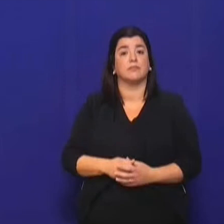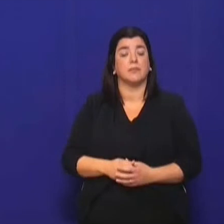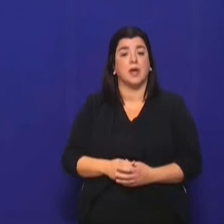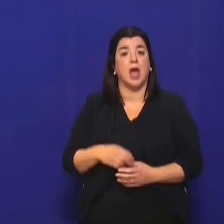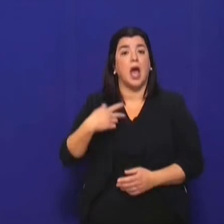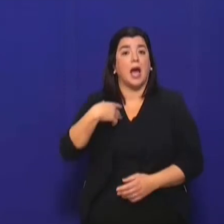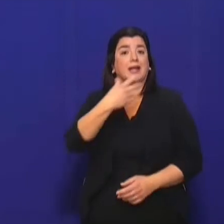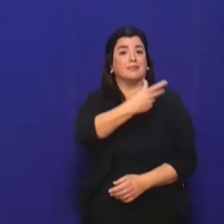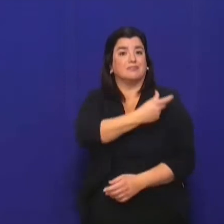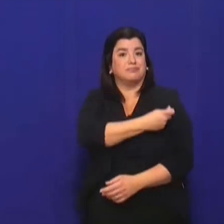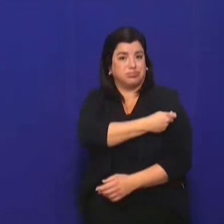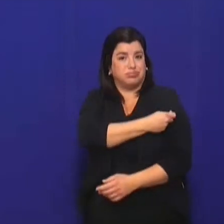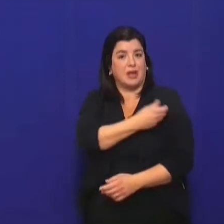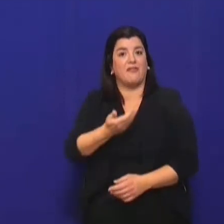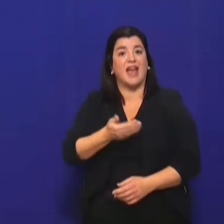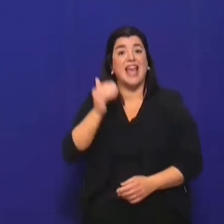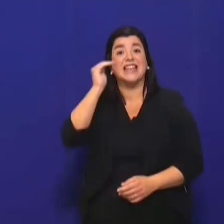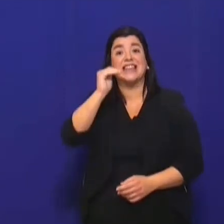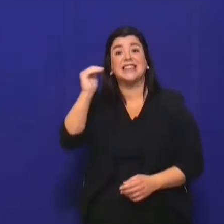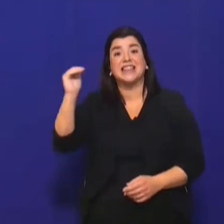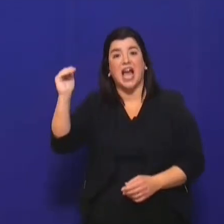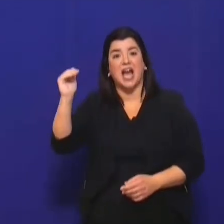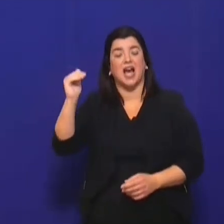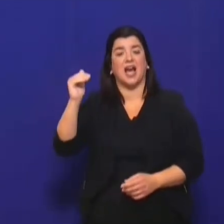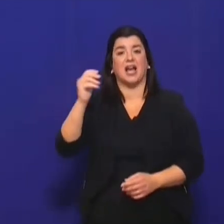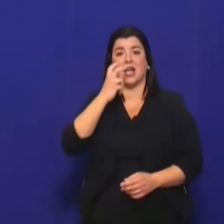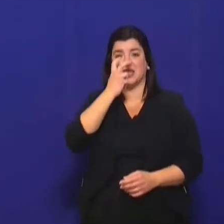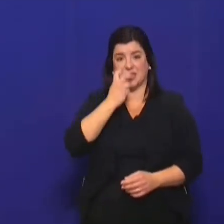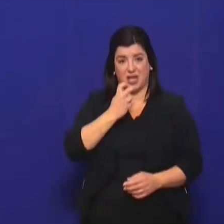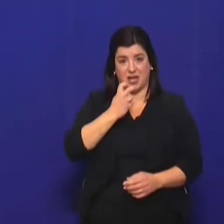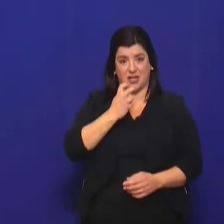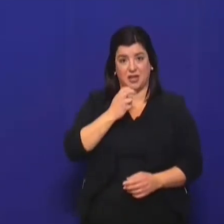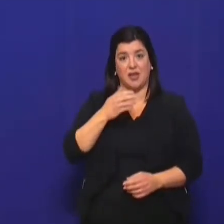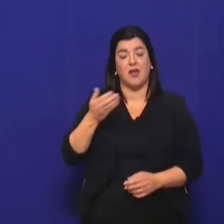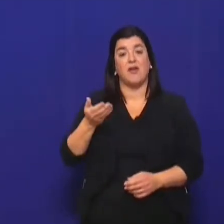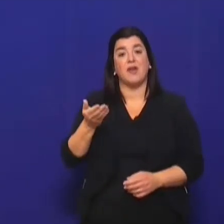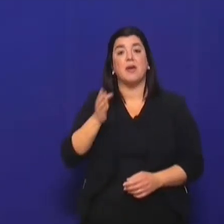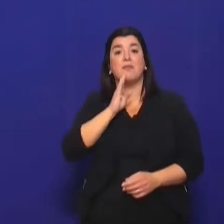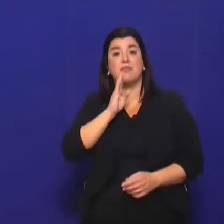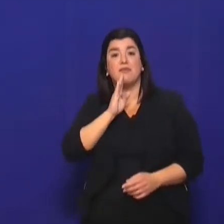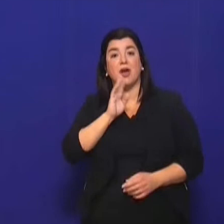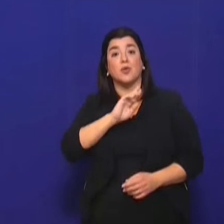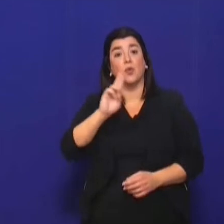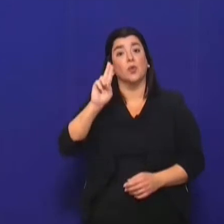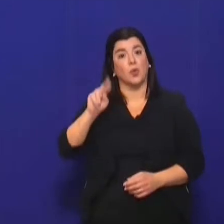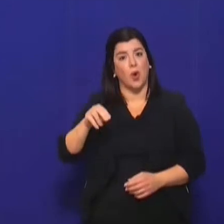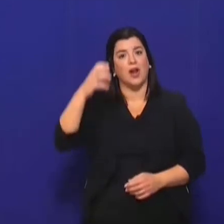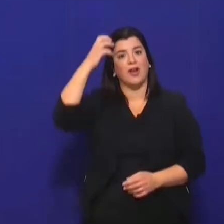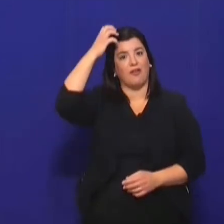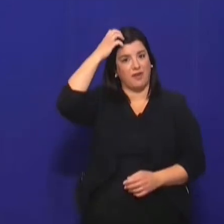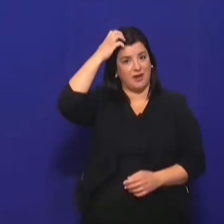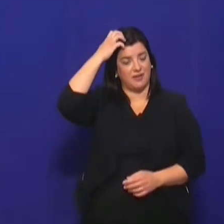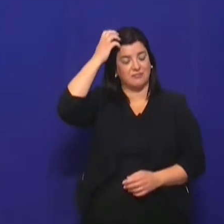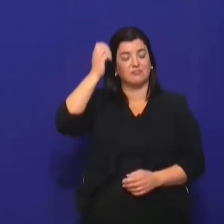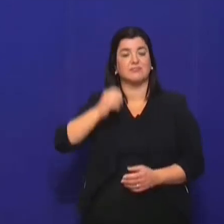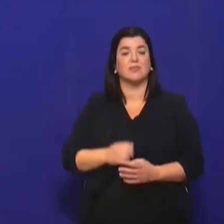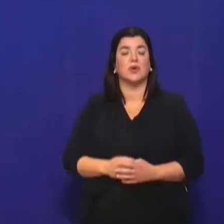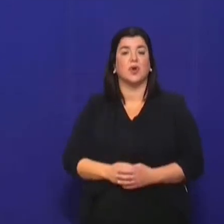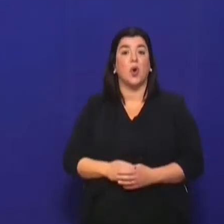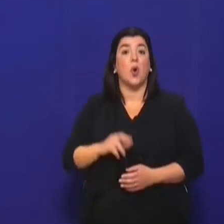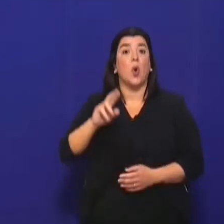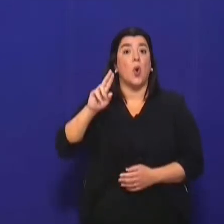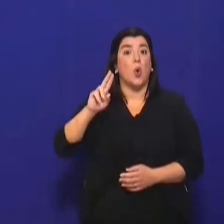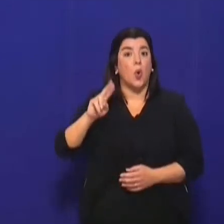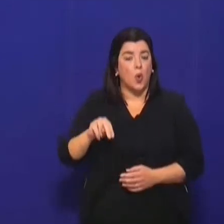bit-tilqim fid-djar tal-anzjani u anke kemm dawk li huma tal-privat kif ukoll dawk li huma tal-gvern. U